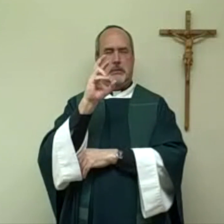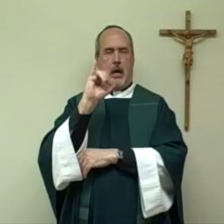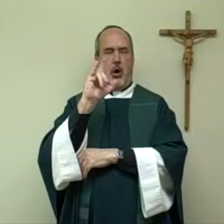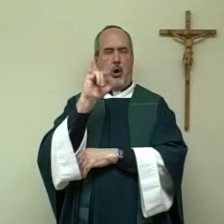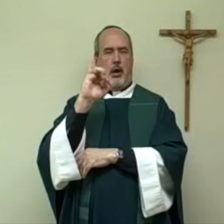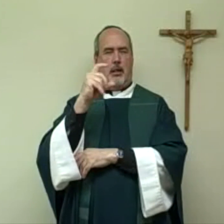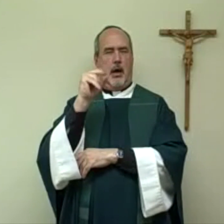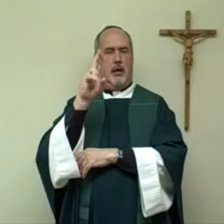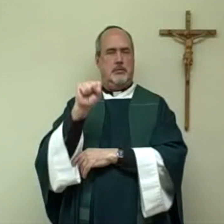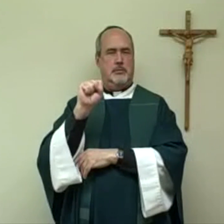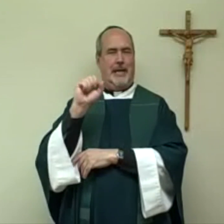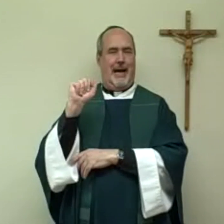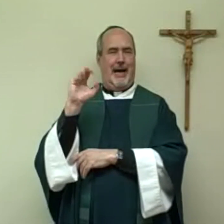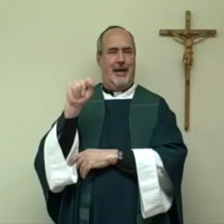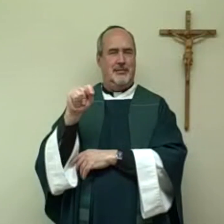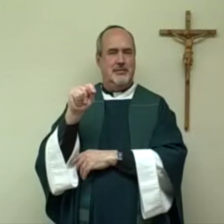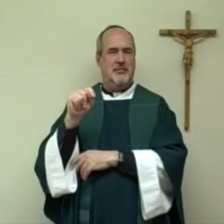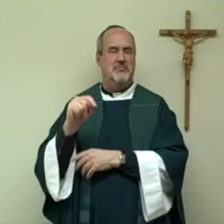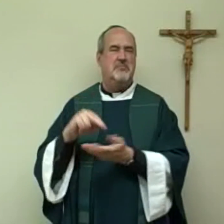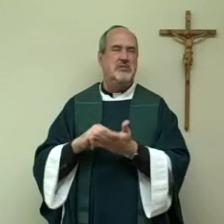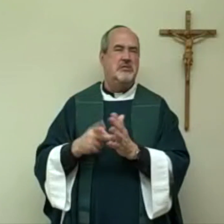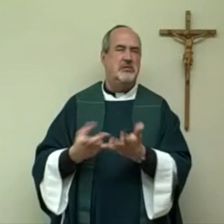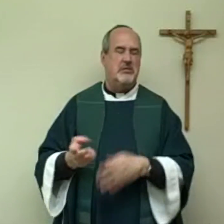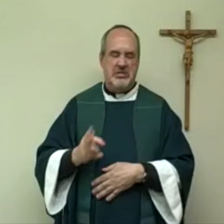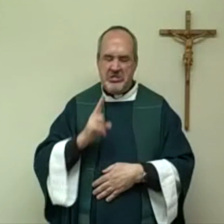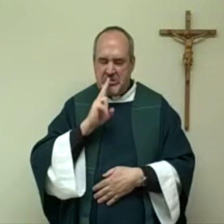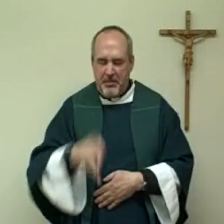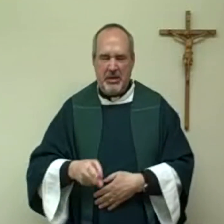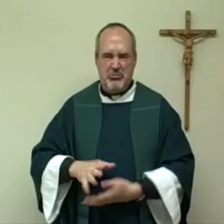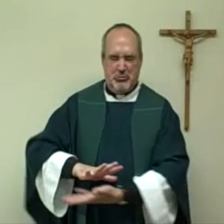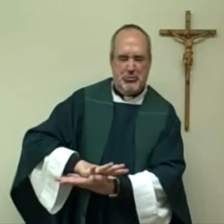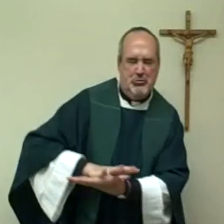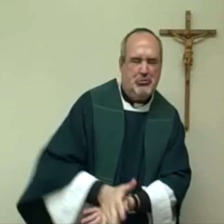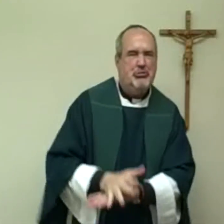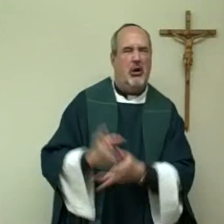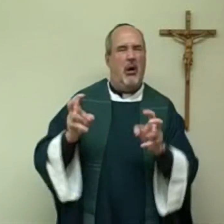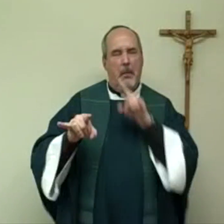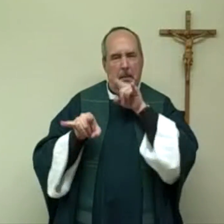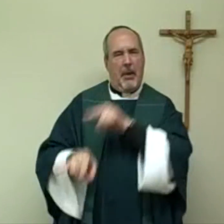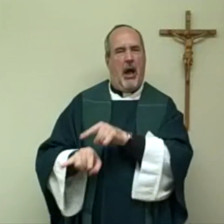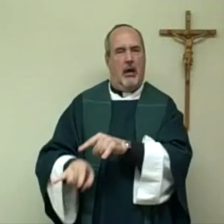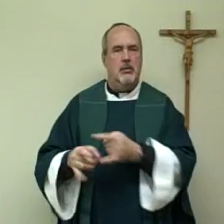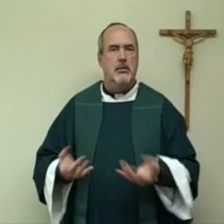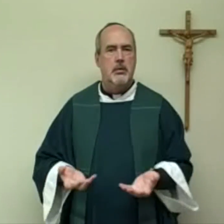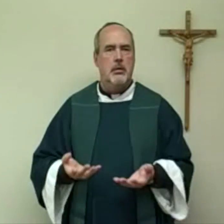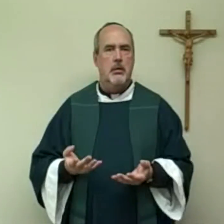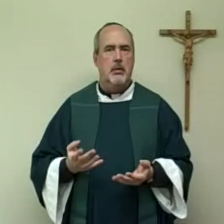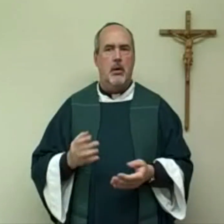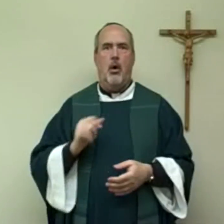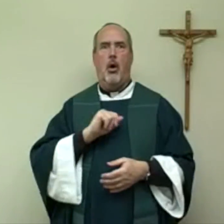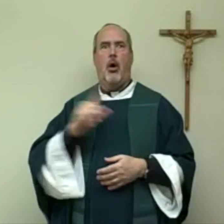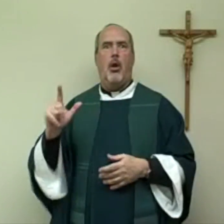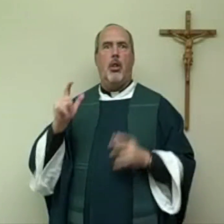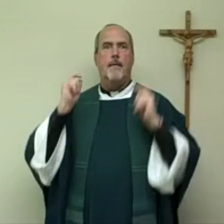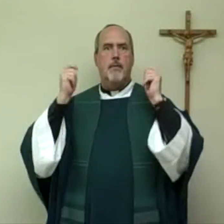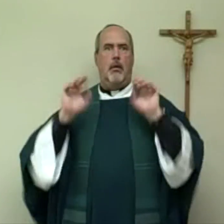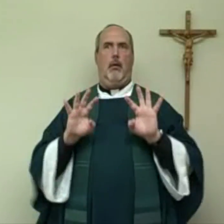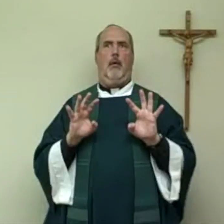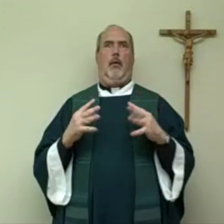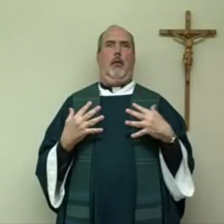something sacrilegious to the cross, meaning spit on it or step on it or mock it.